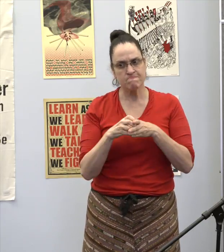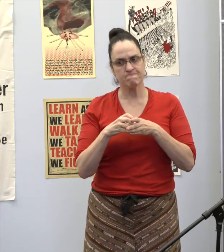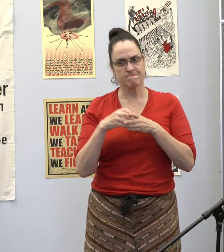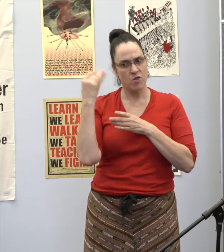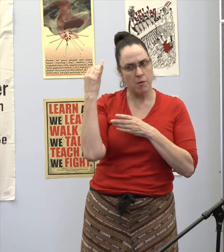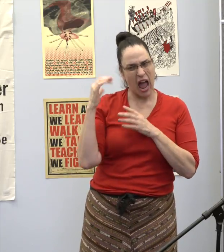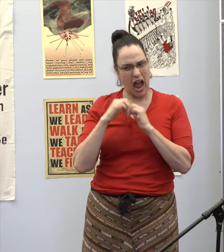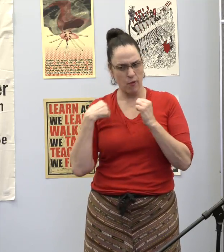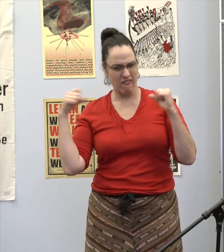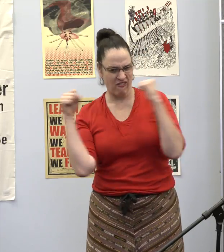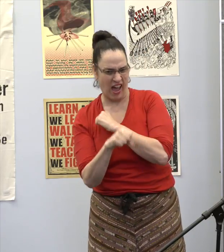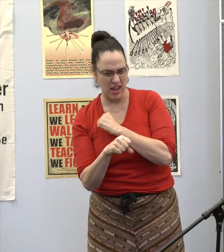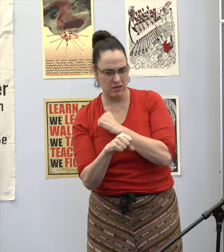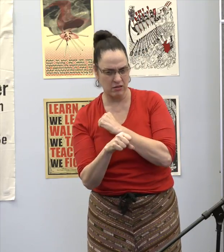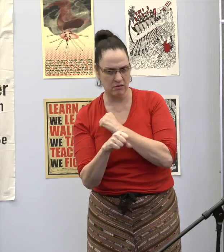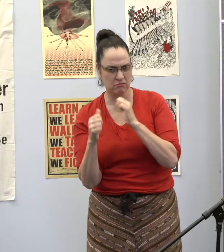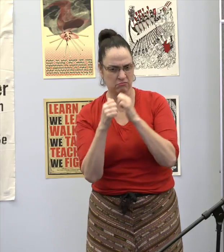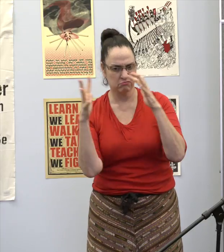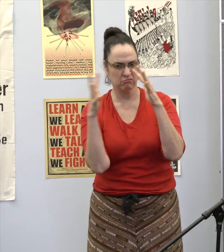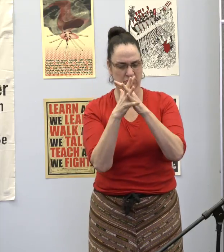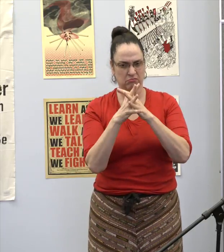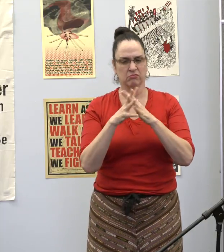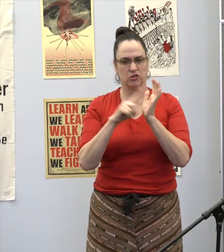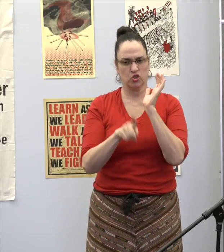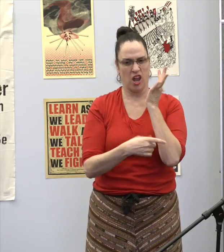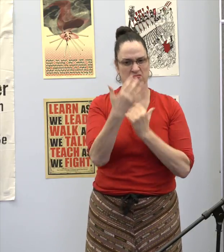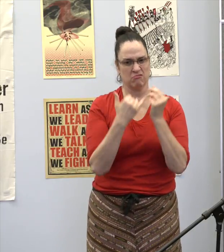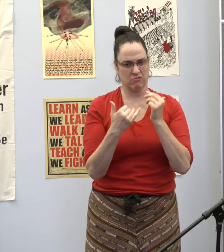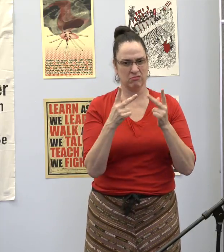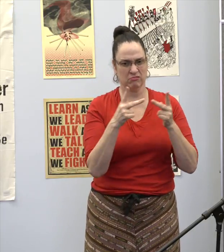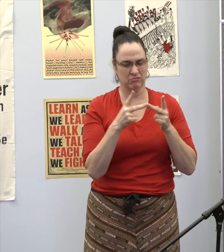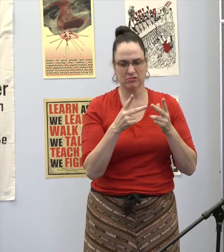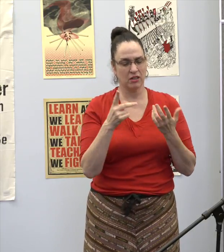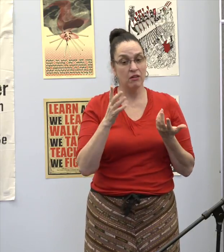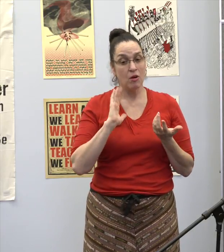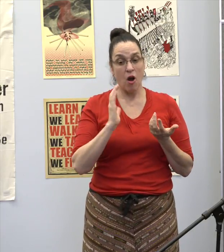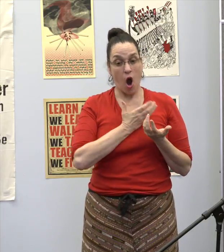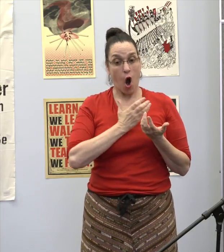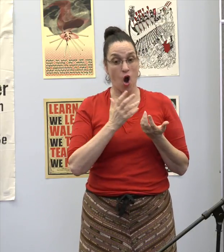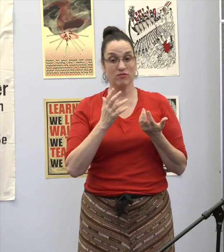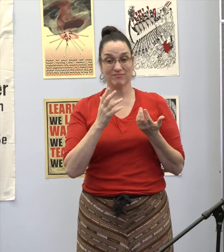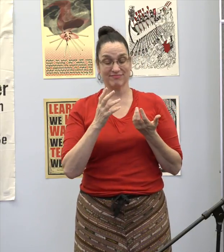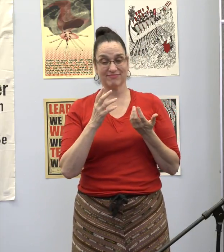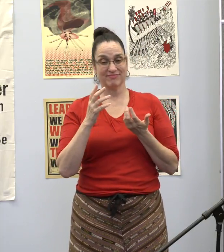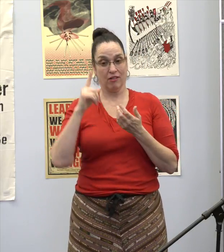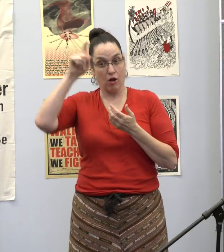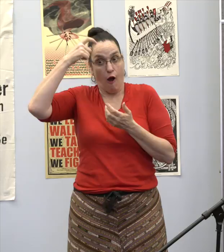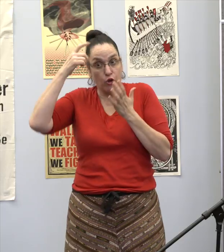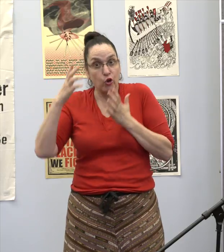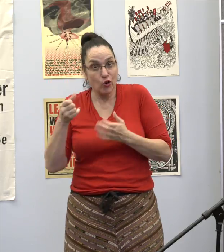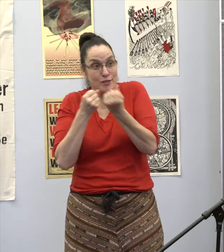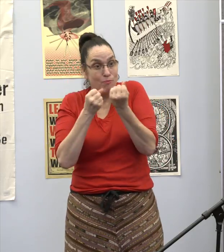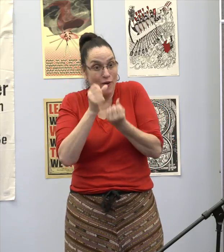we fight something like this. The incinerator proposed in our neighborhood was supported by our governor, who ran